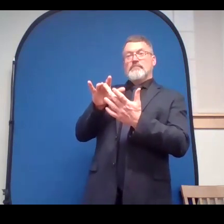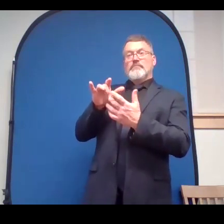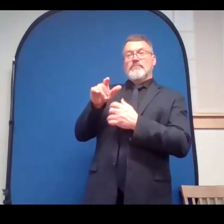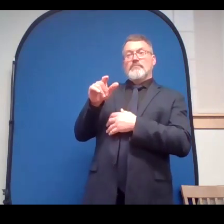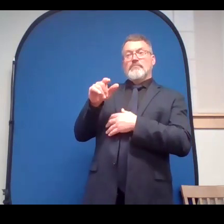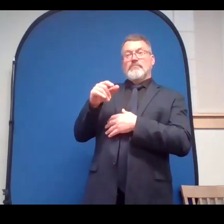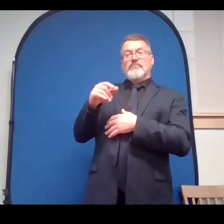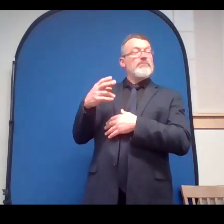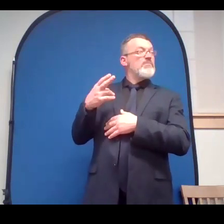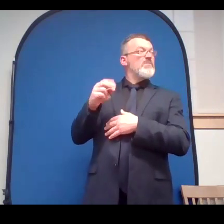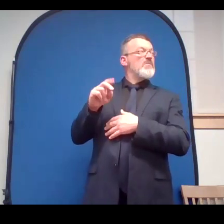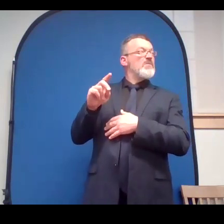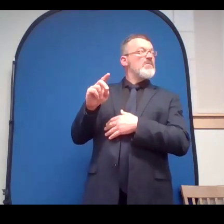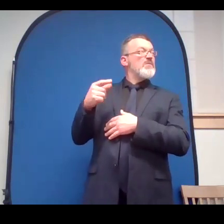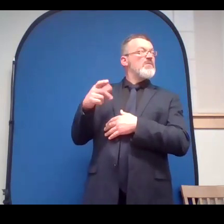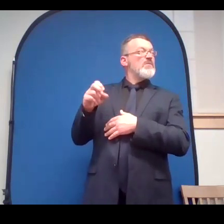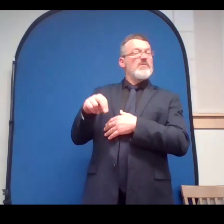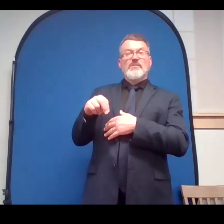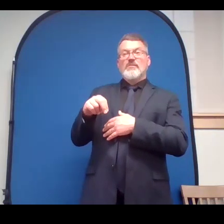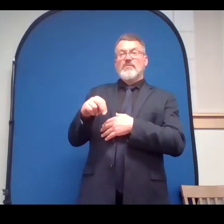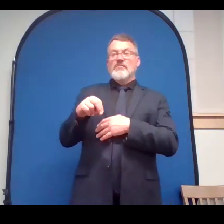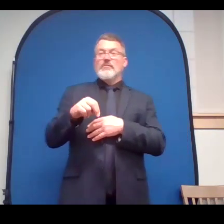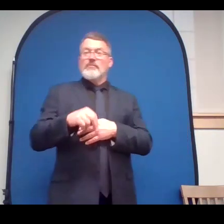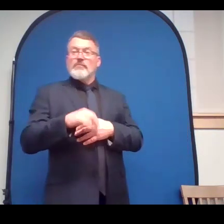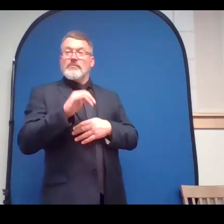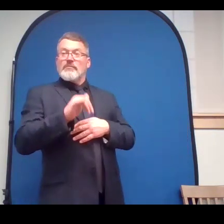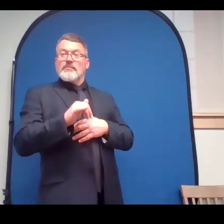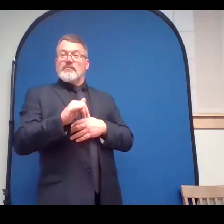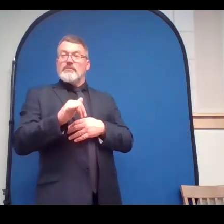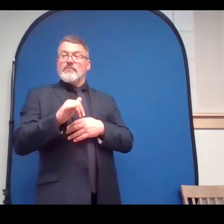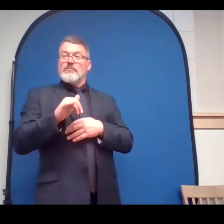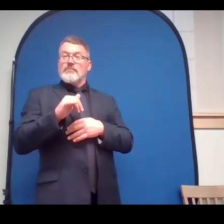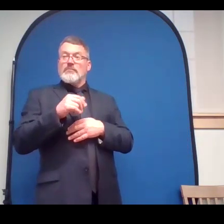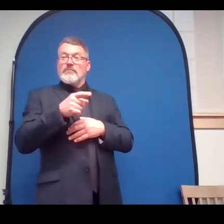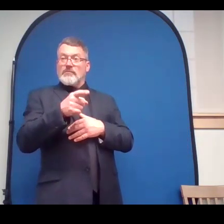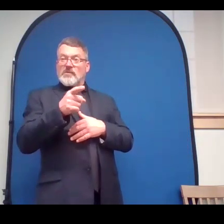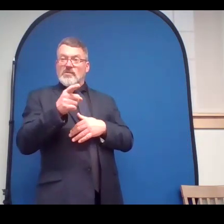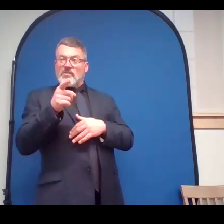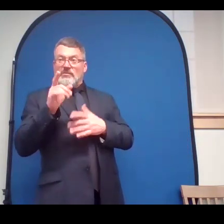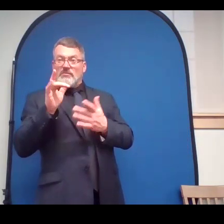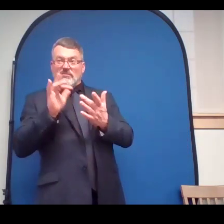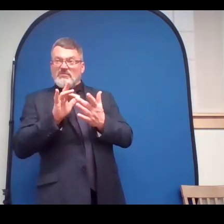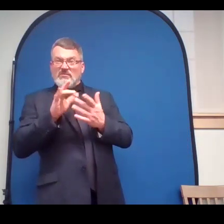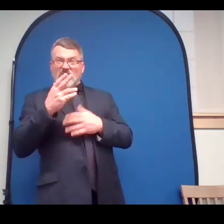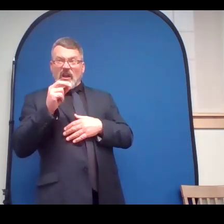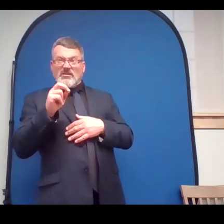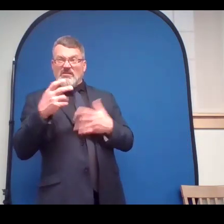close friend further concern you about his mental status and his threat? Yes,